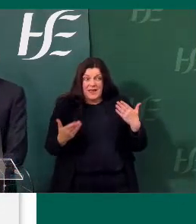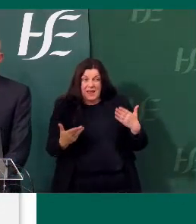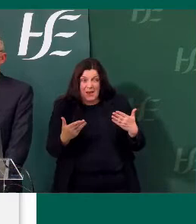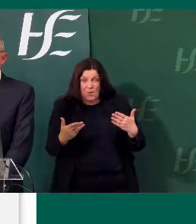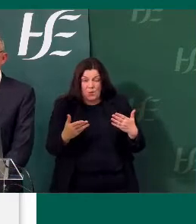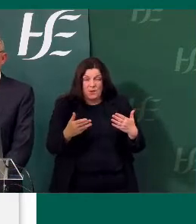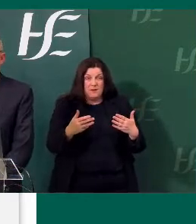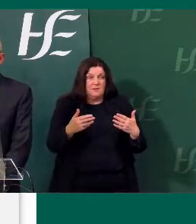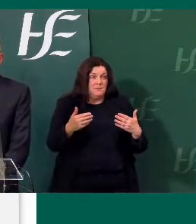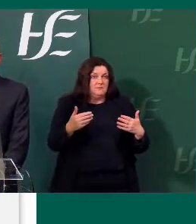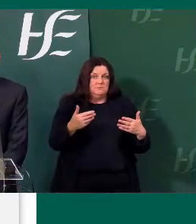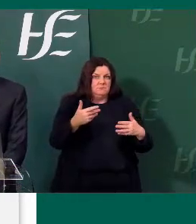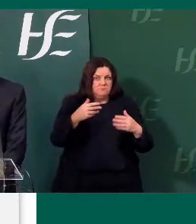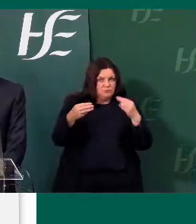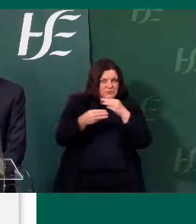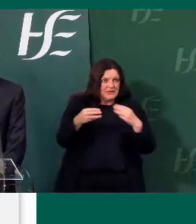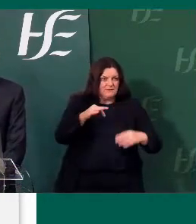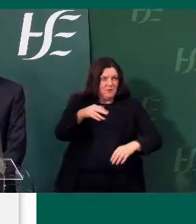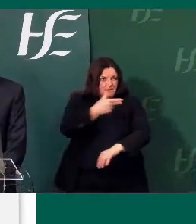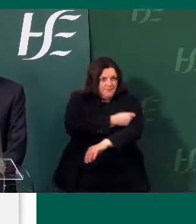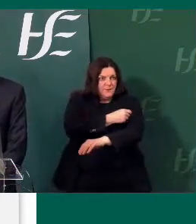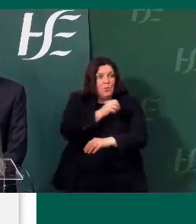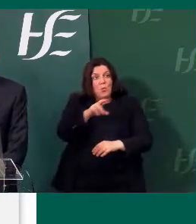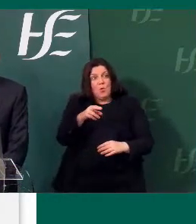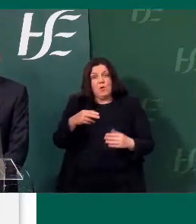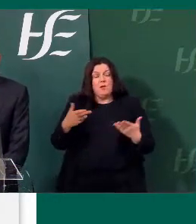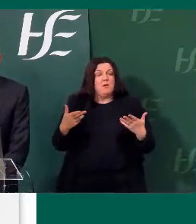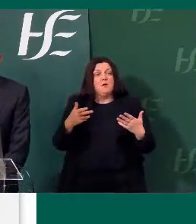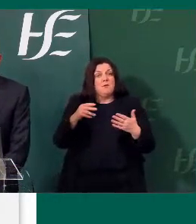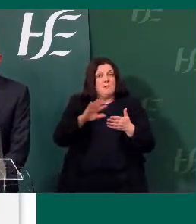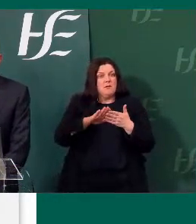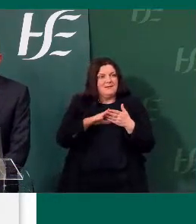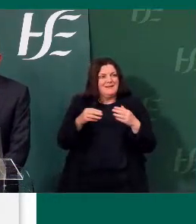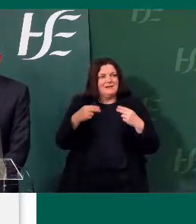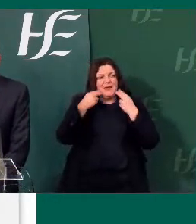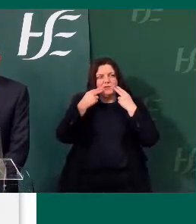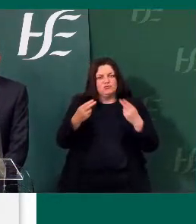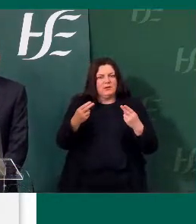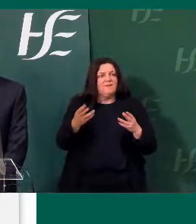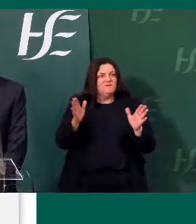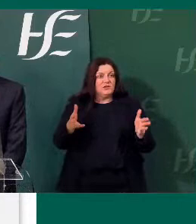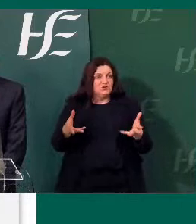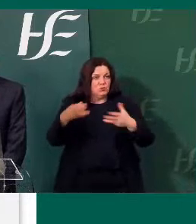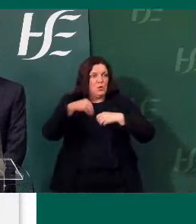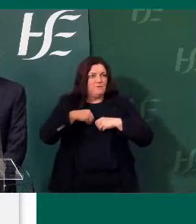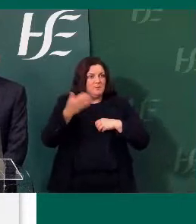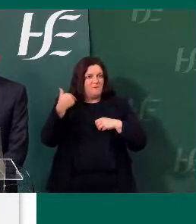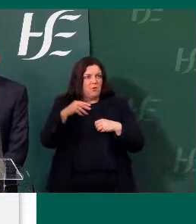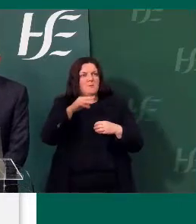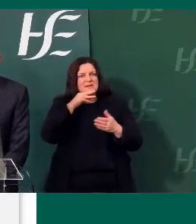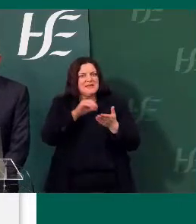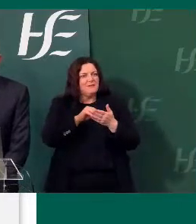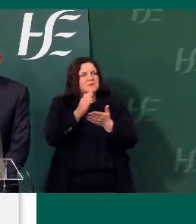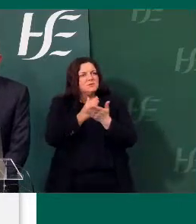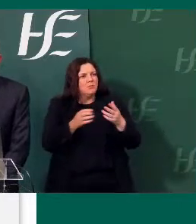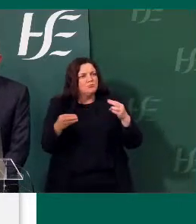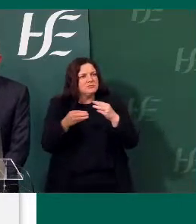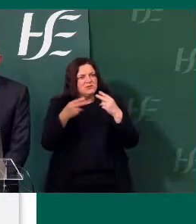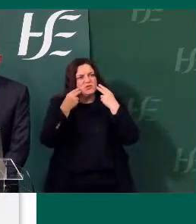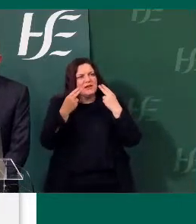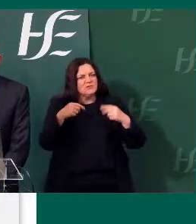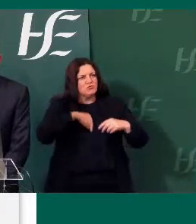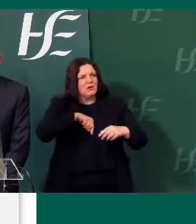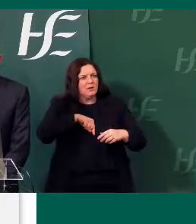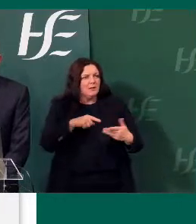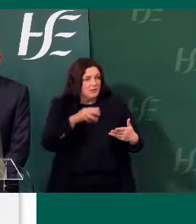bypass natural immunity from infection or vaccine-induced immunity. Will it produce more severe disease? We don't know, and